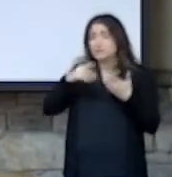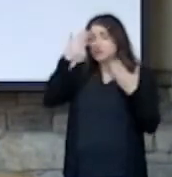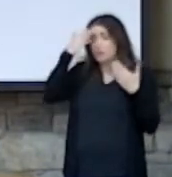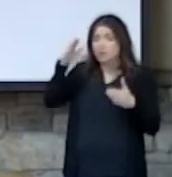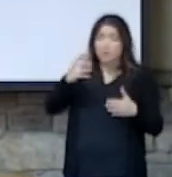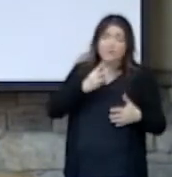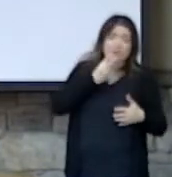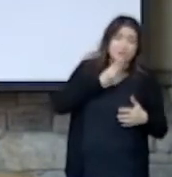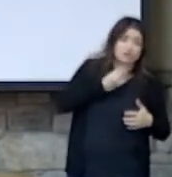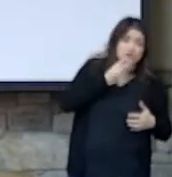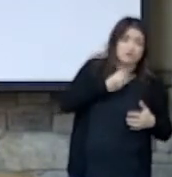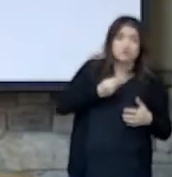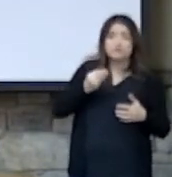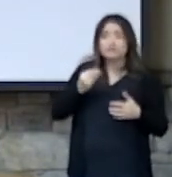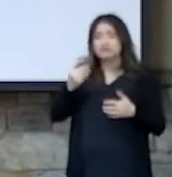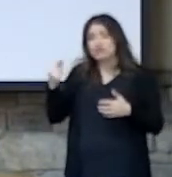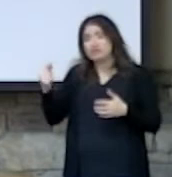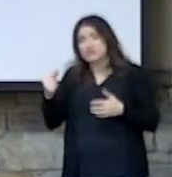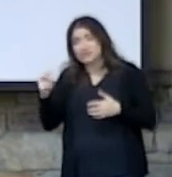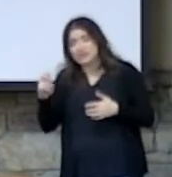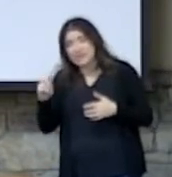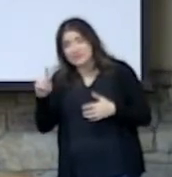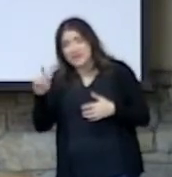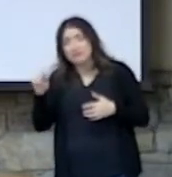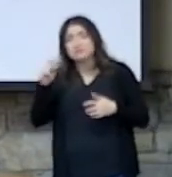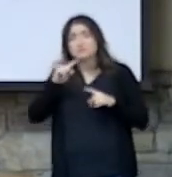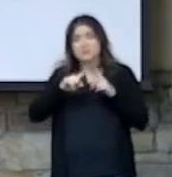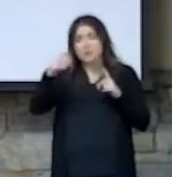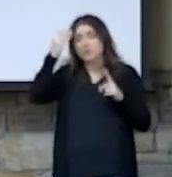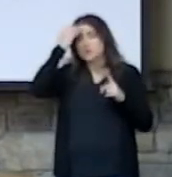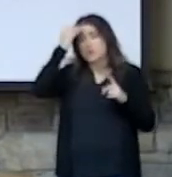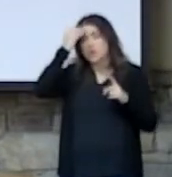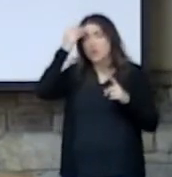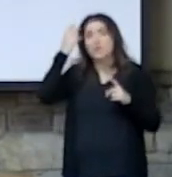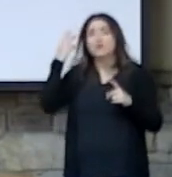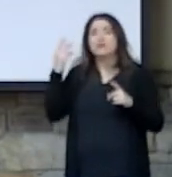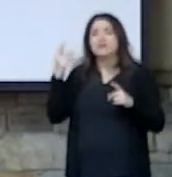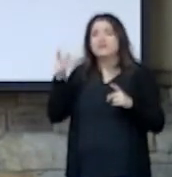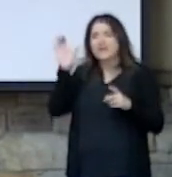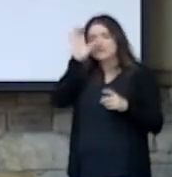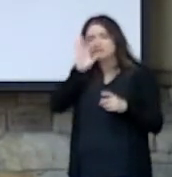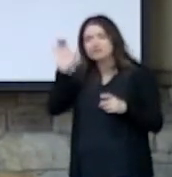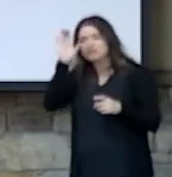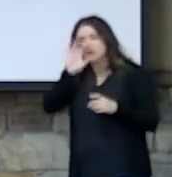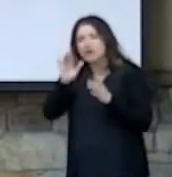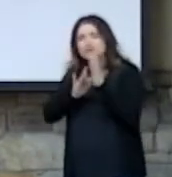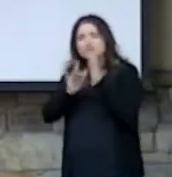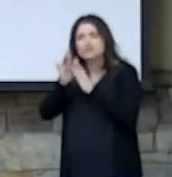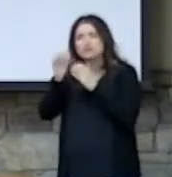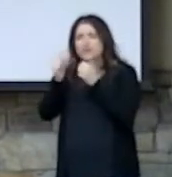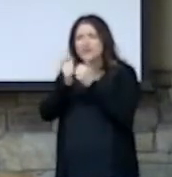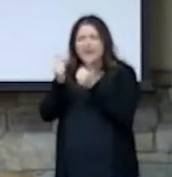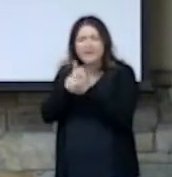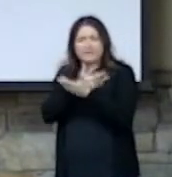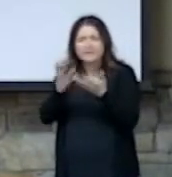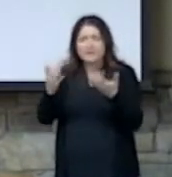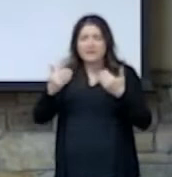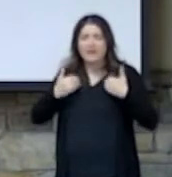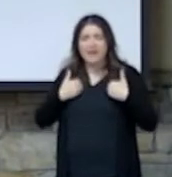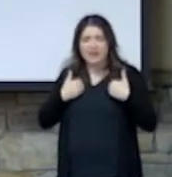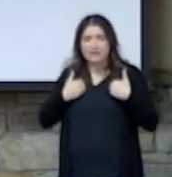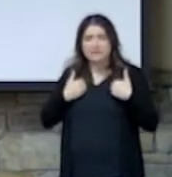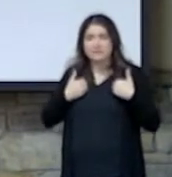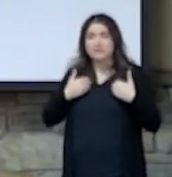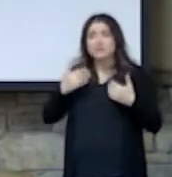were Jews or Gentiles, but we know this. We know they sought Jesus with everything they had. We know